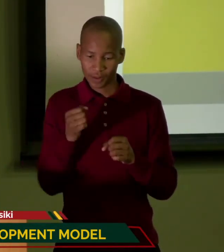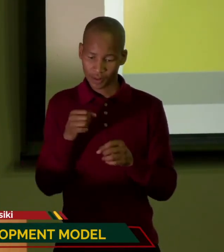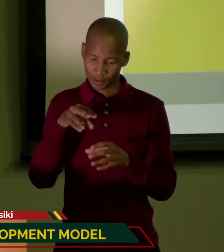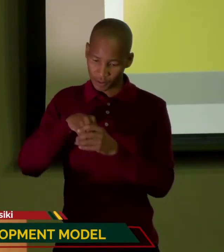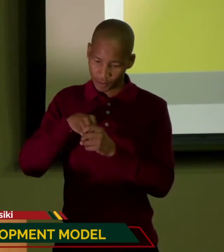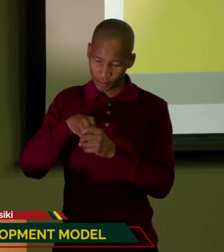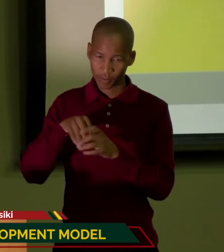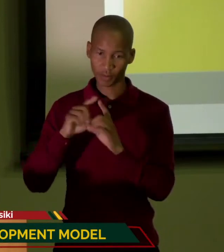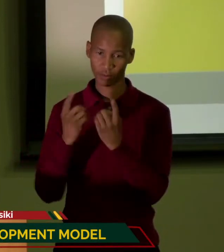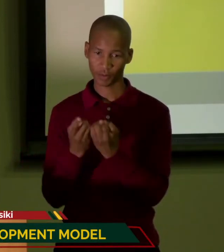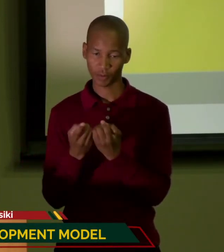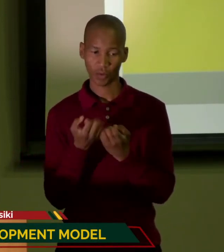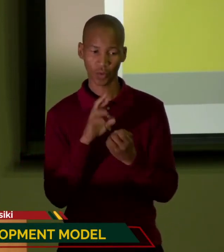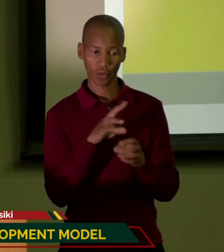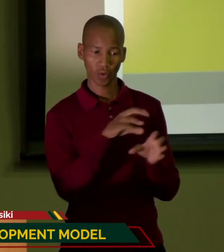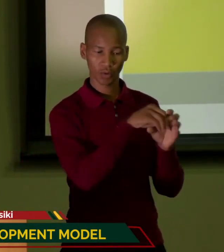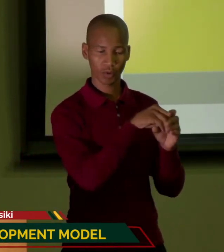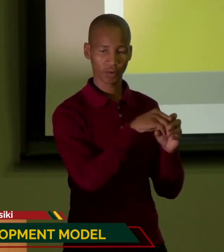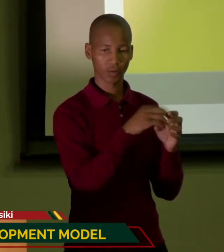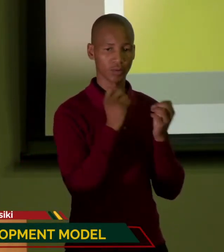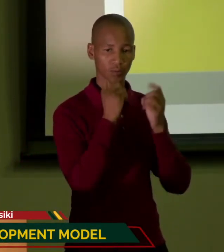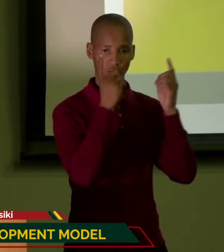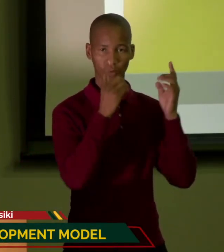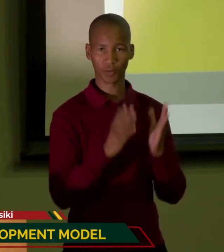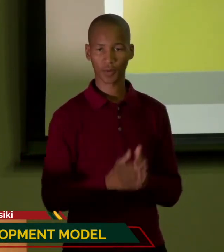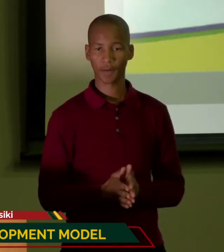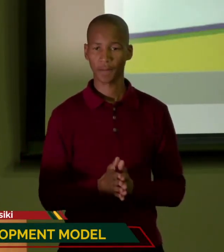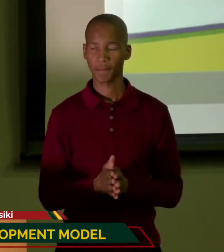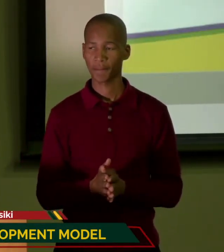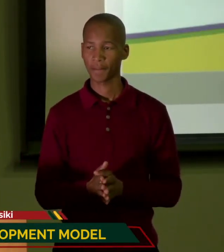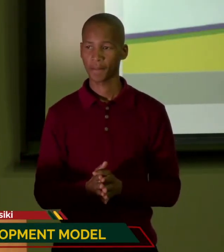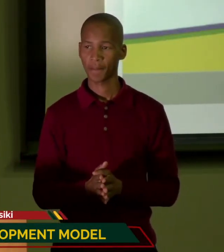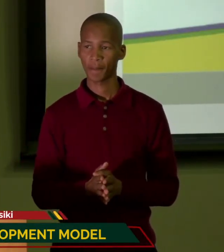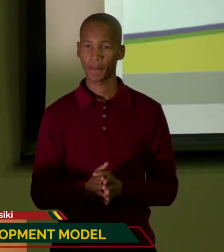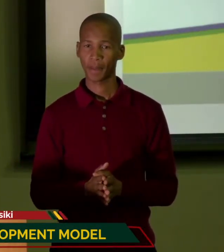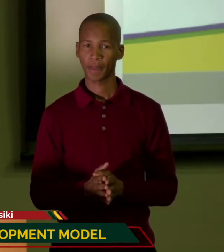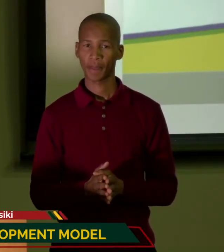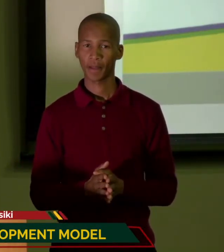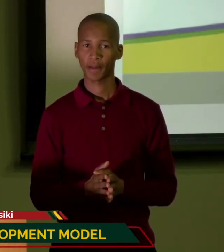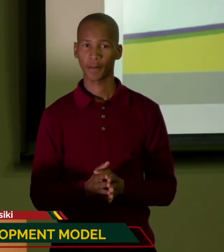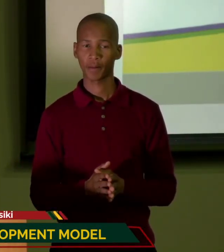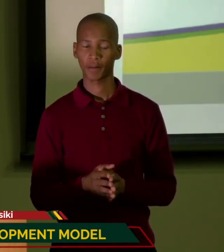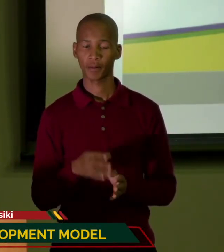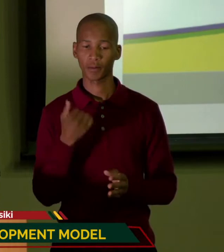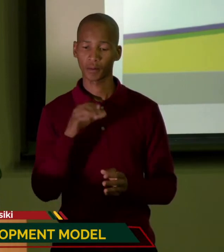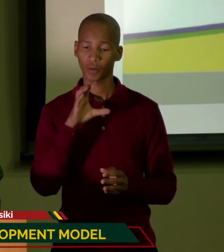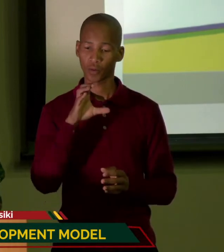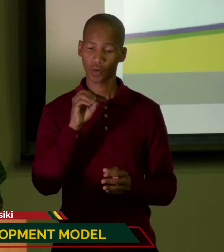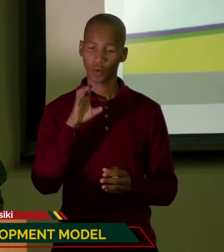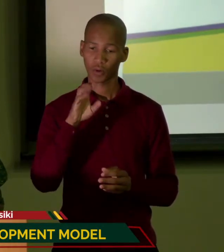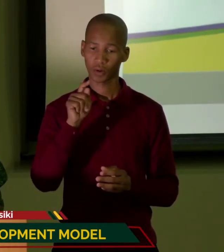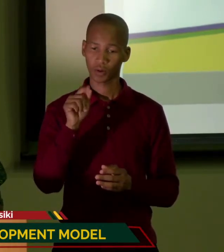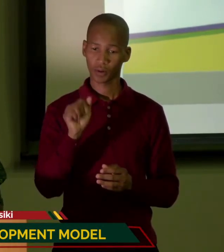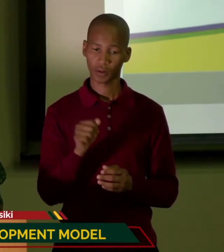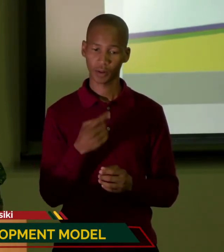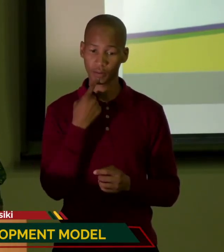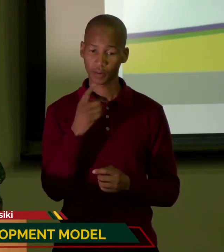or umasipala lowo satsho ke emva koko then copter said